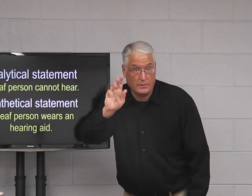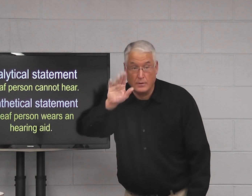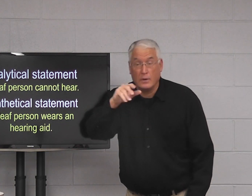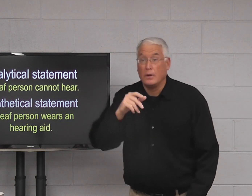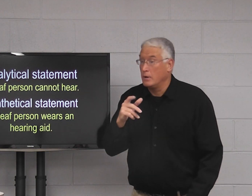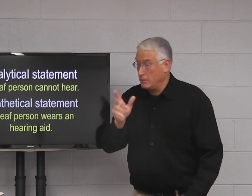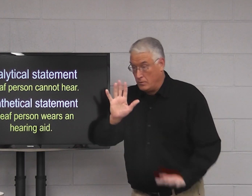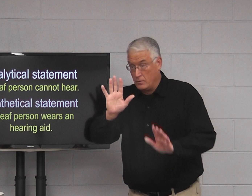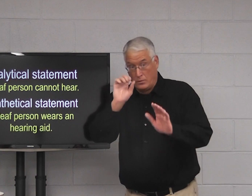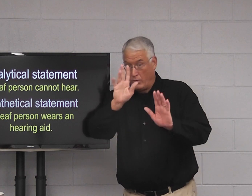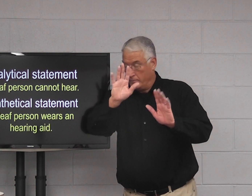Okay.